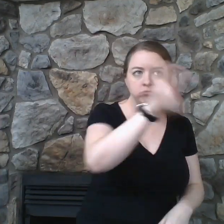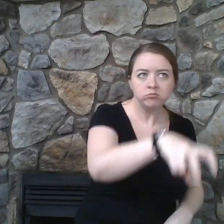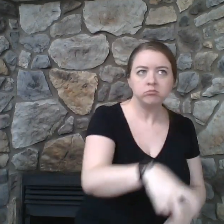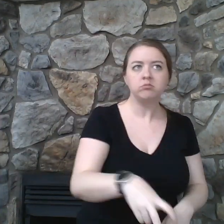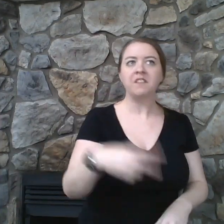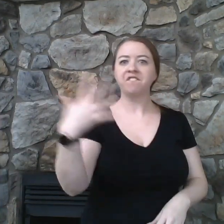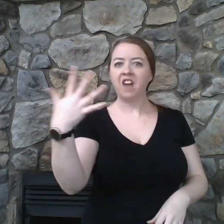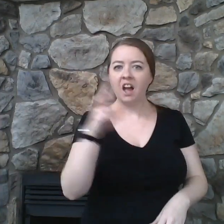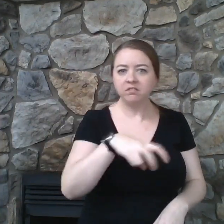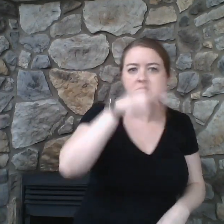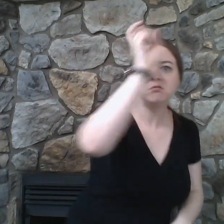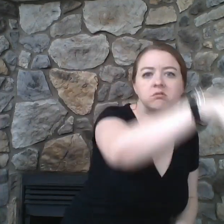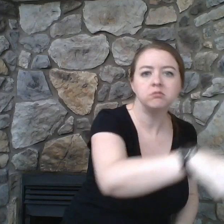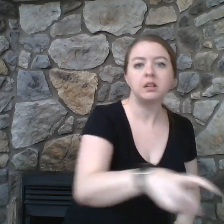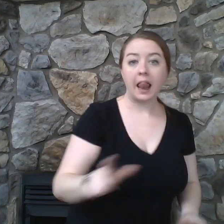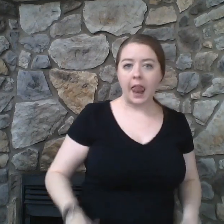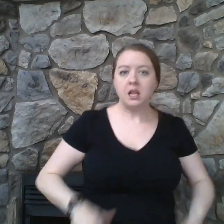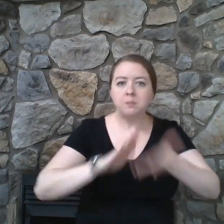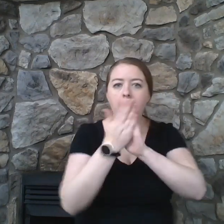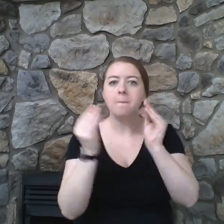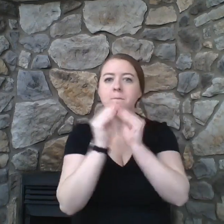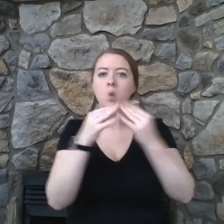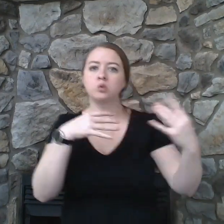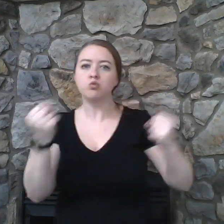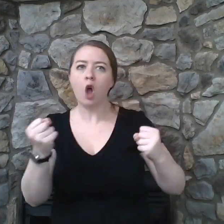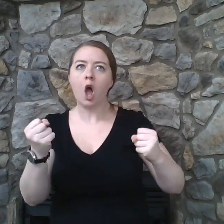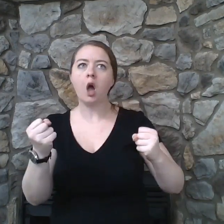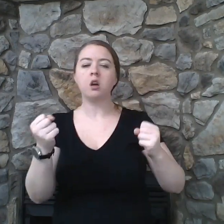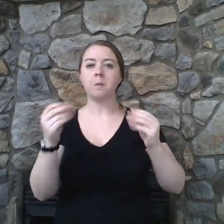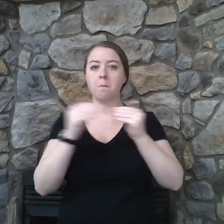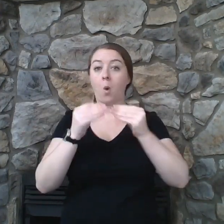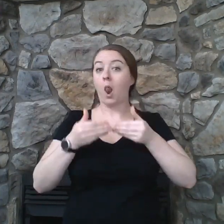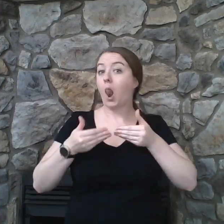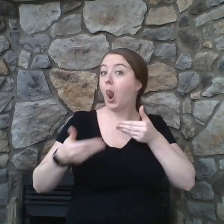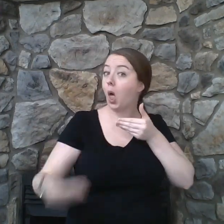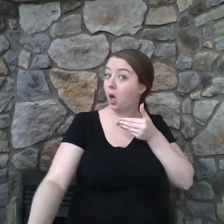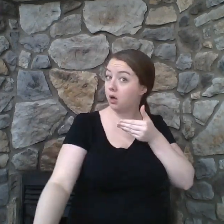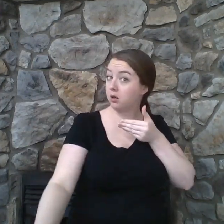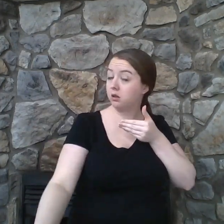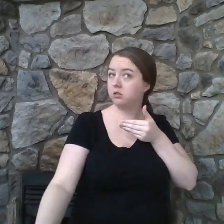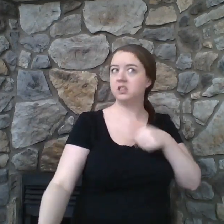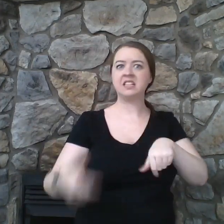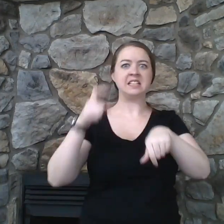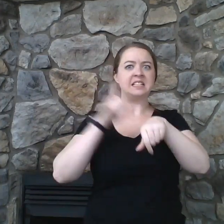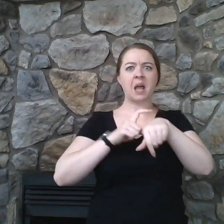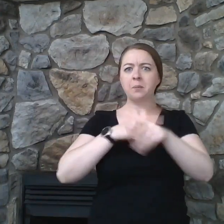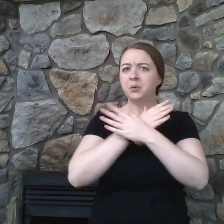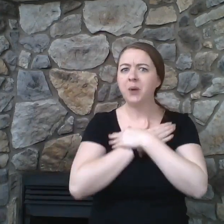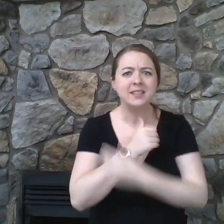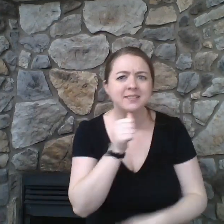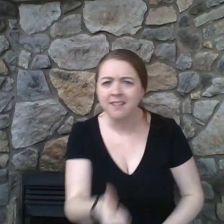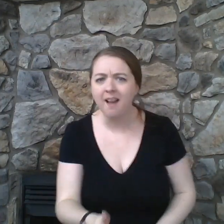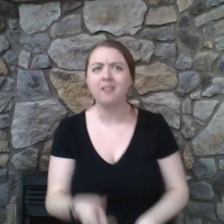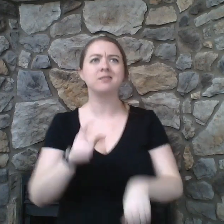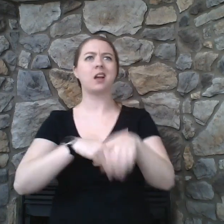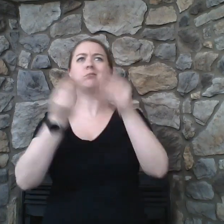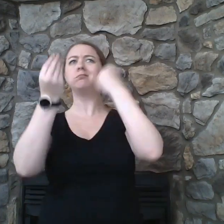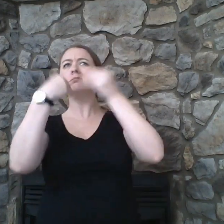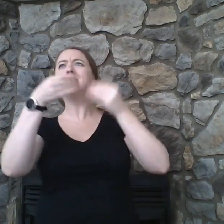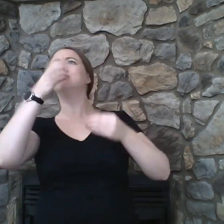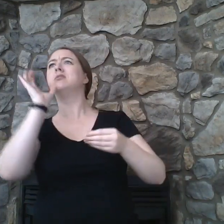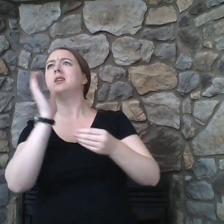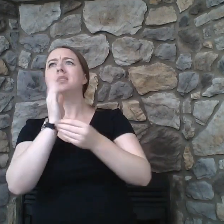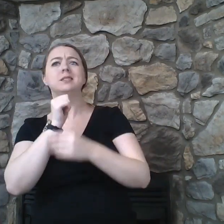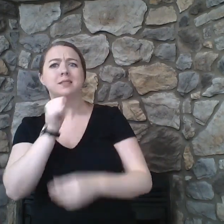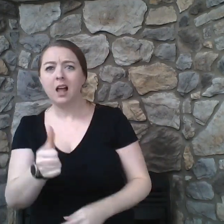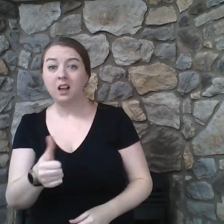He hopped 5 yards, his legs growing stronger, his legs growing longer. He hadn't any time for rest or refreshment,